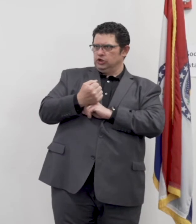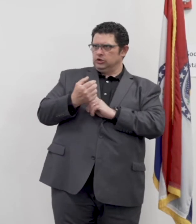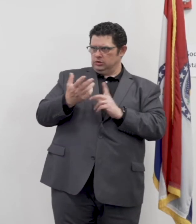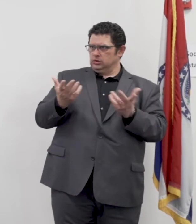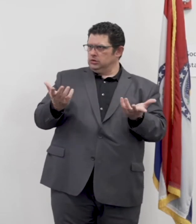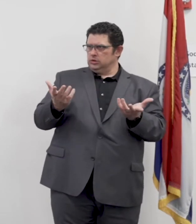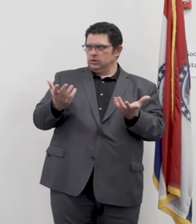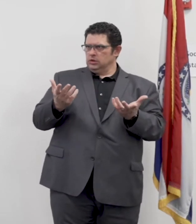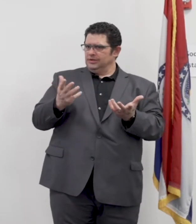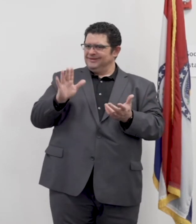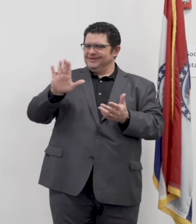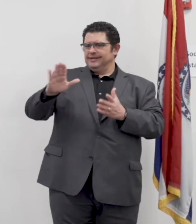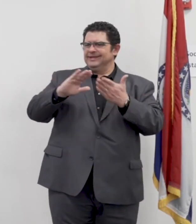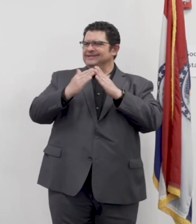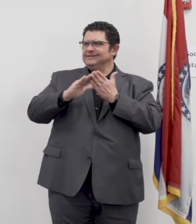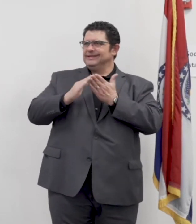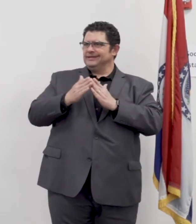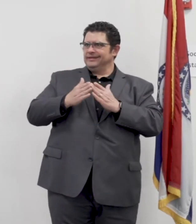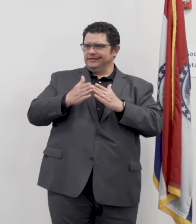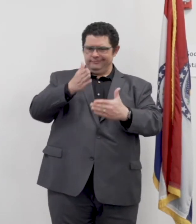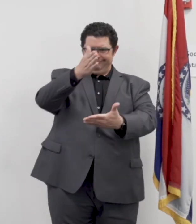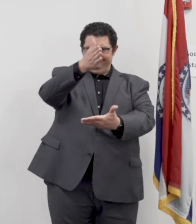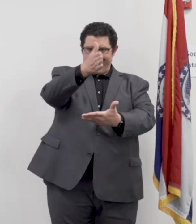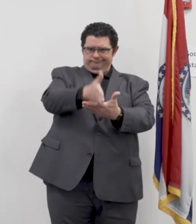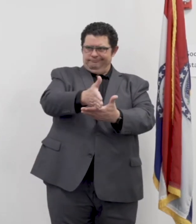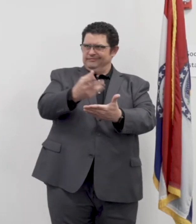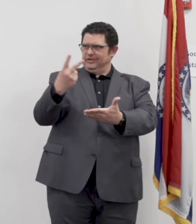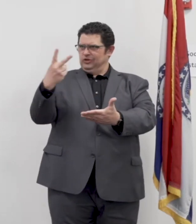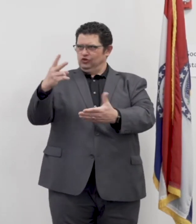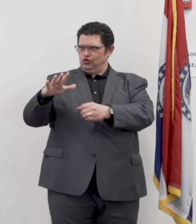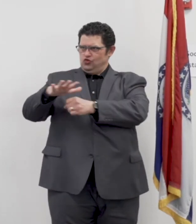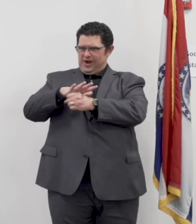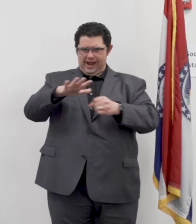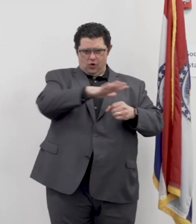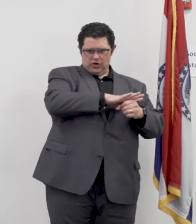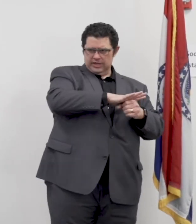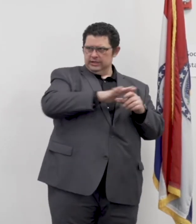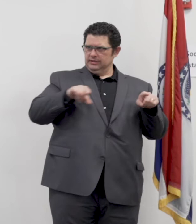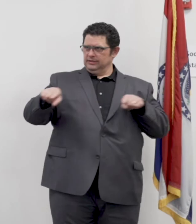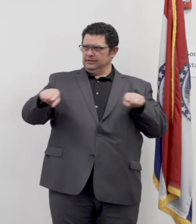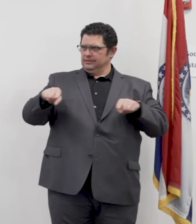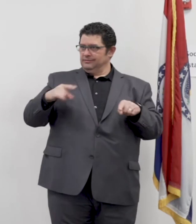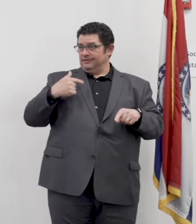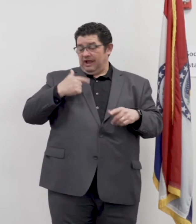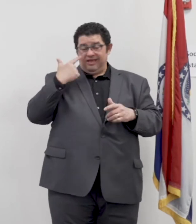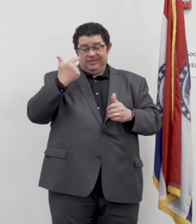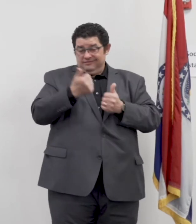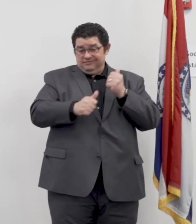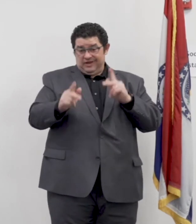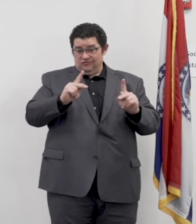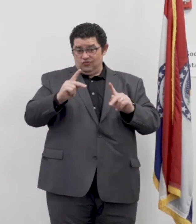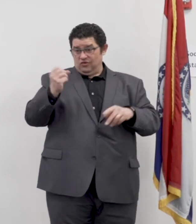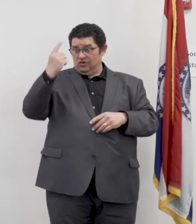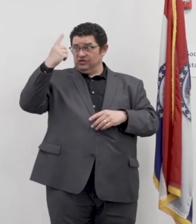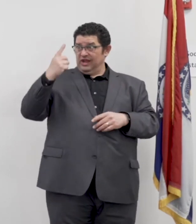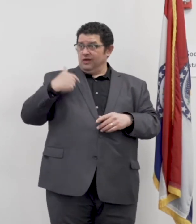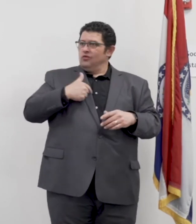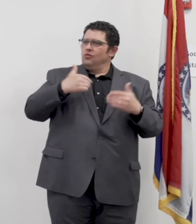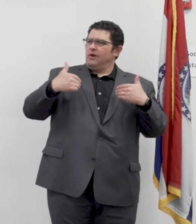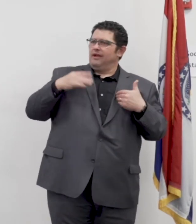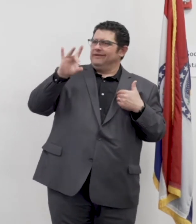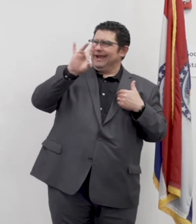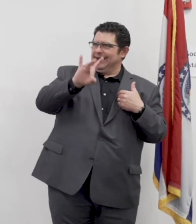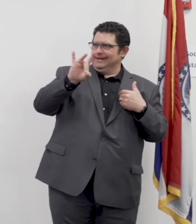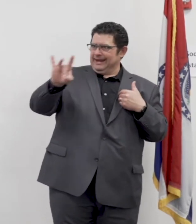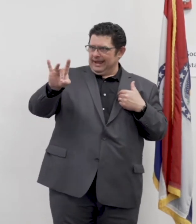counties and causes particular difficulties. I think everyone understands we have 88 municipalities